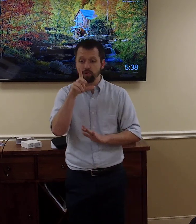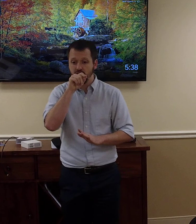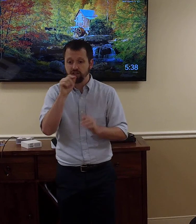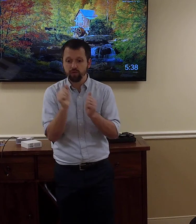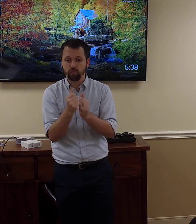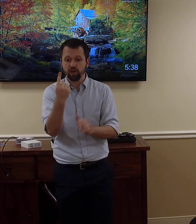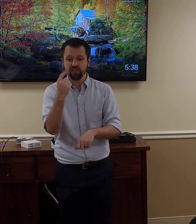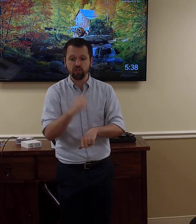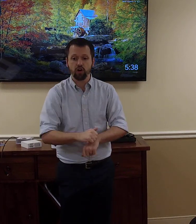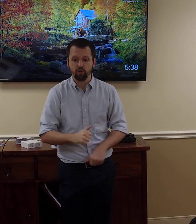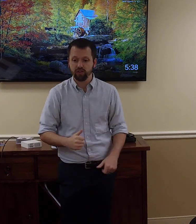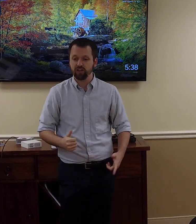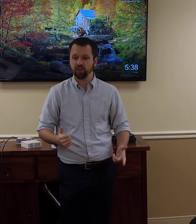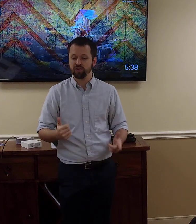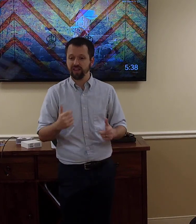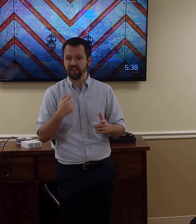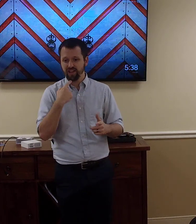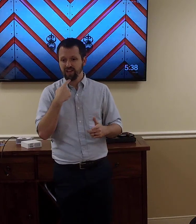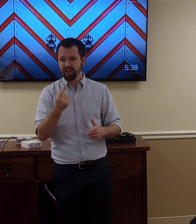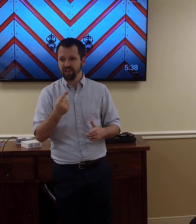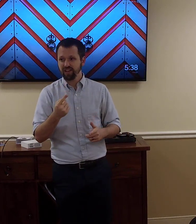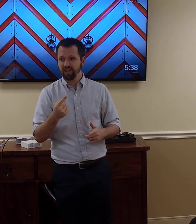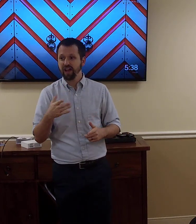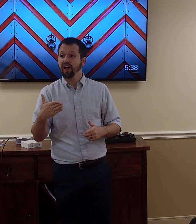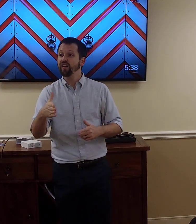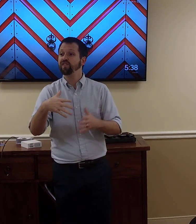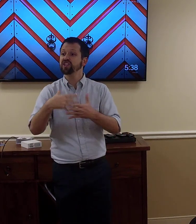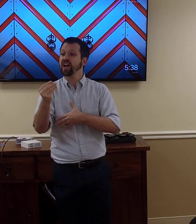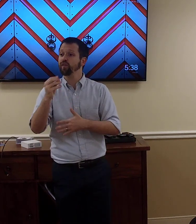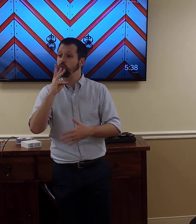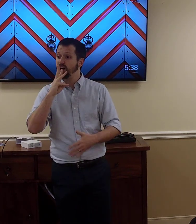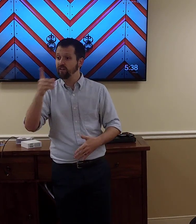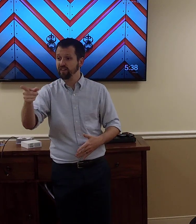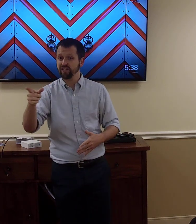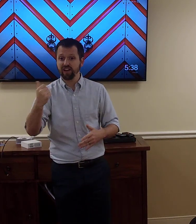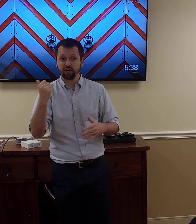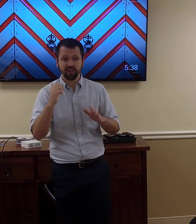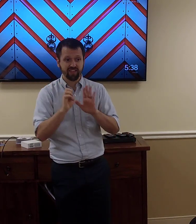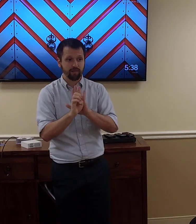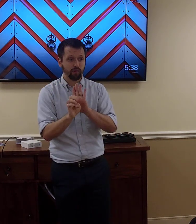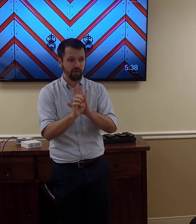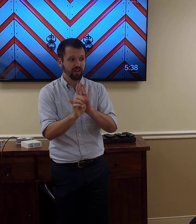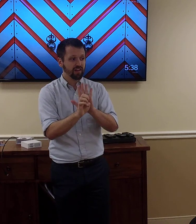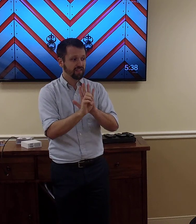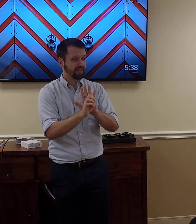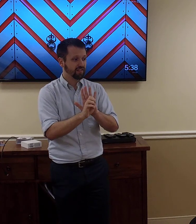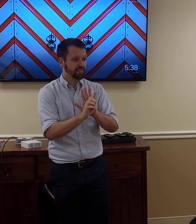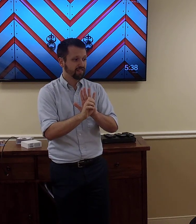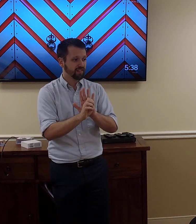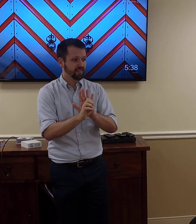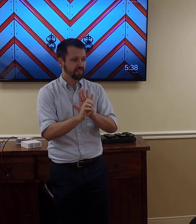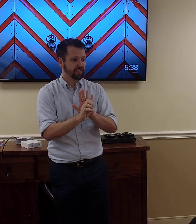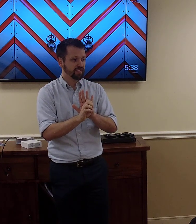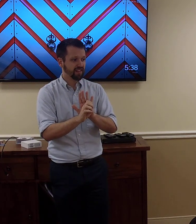birds with 1 stone. You say Fish out of water. yeah, a fish out of water is another Yeah. example. And then the bird person kills you. And then the